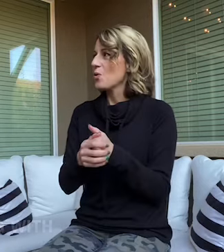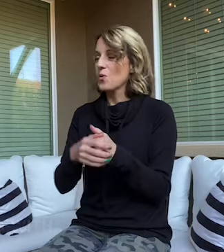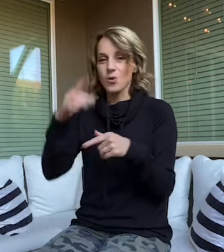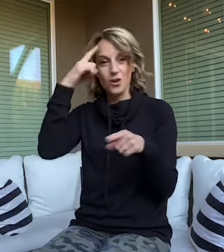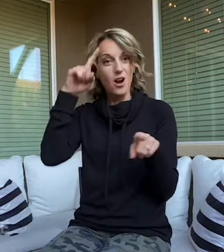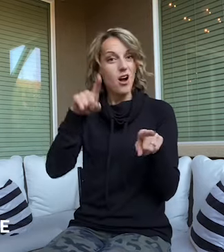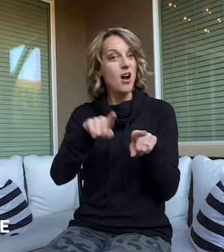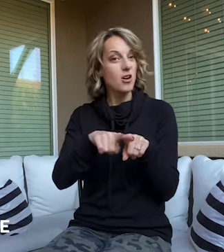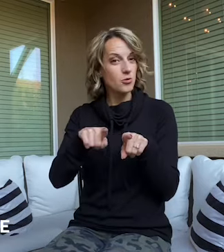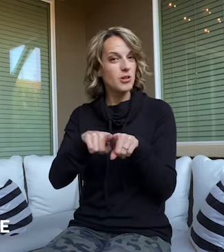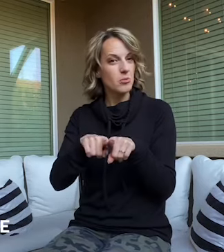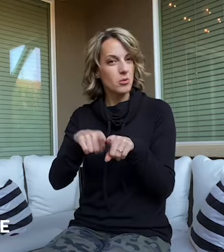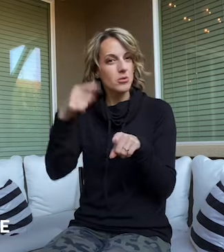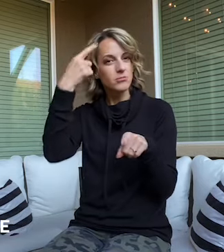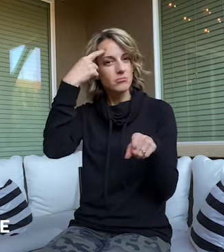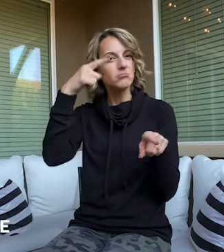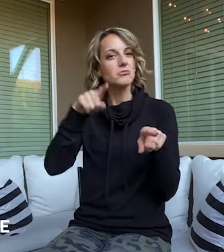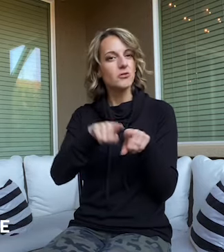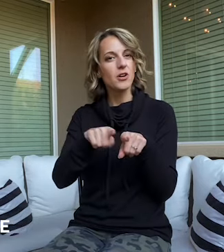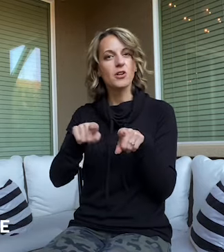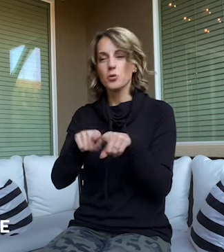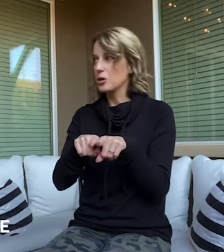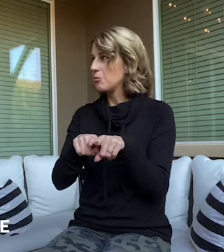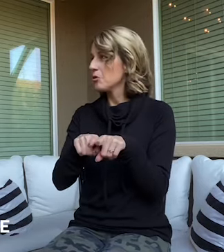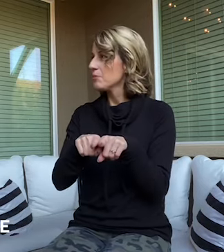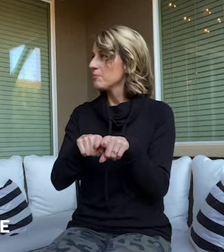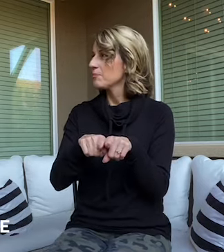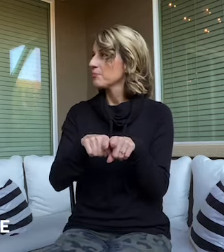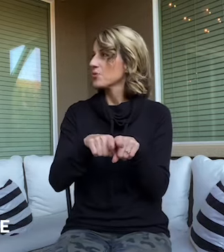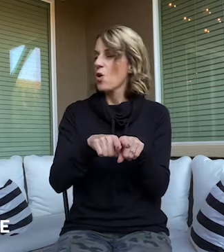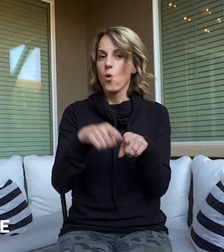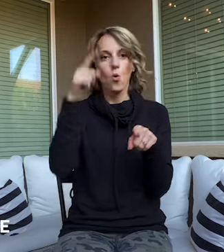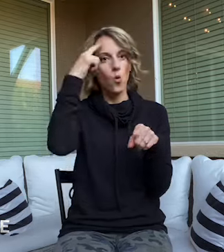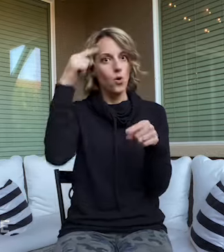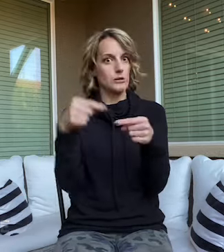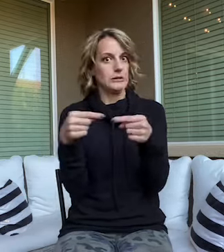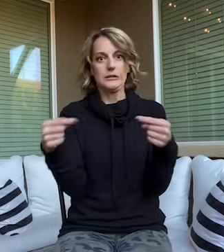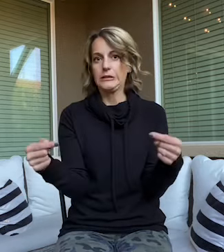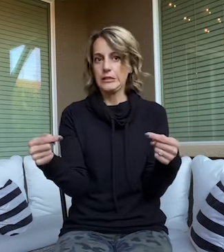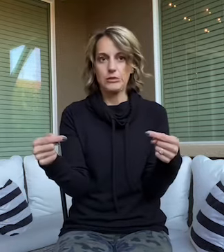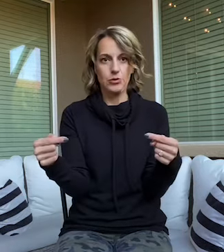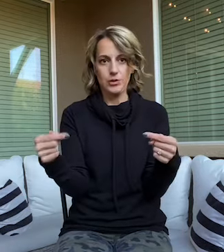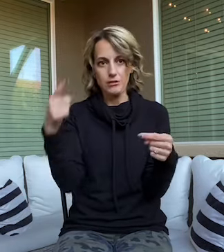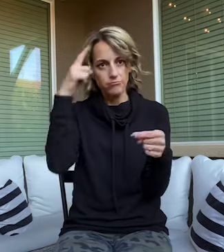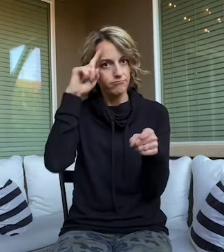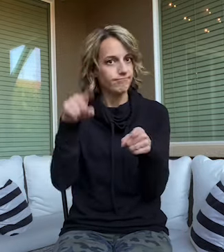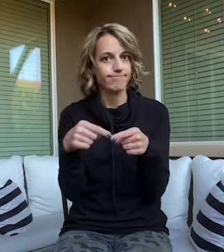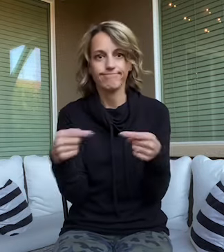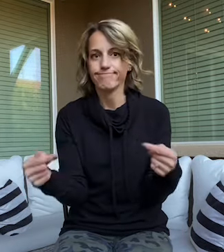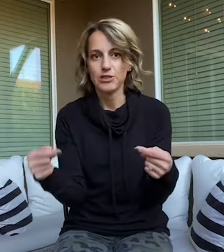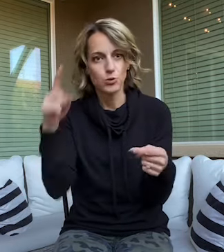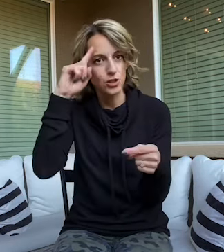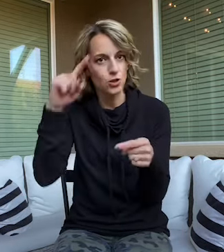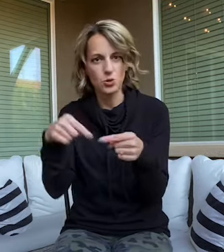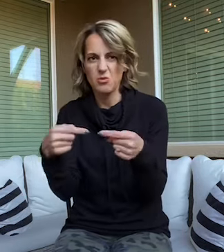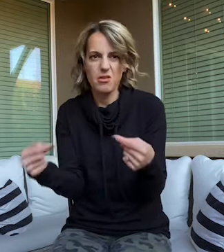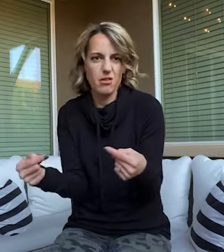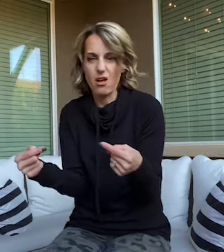or agreeable, you're very agreeable, or disagree. You disagree with a lot of